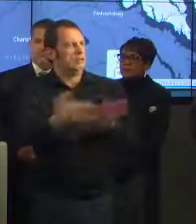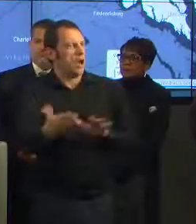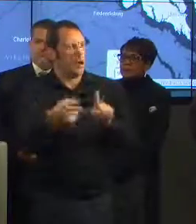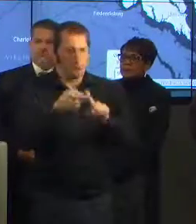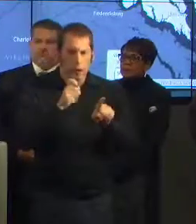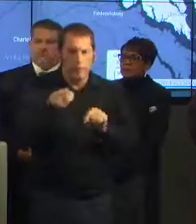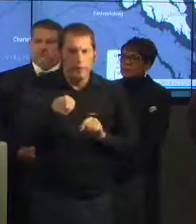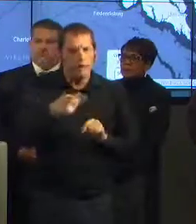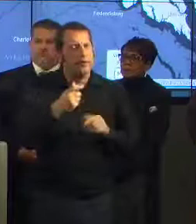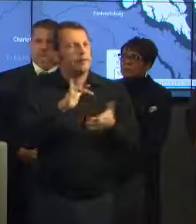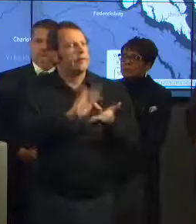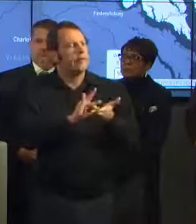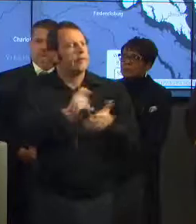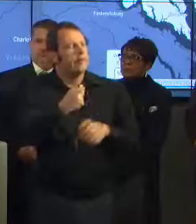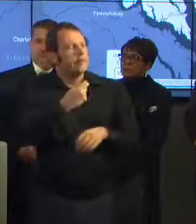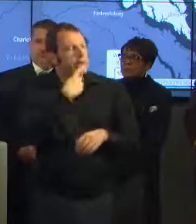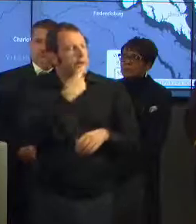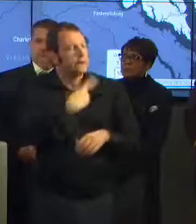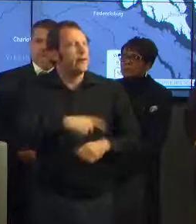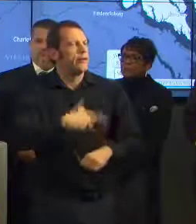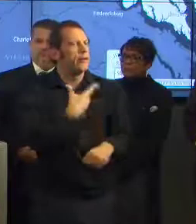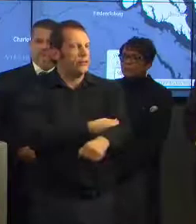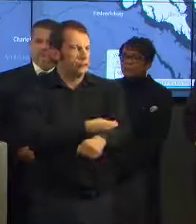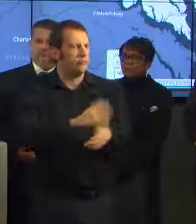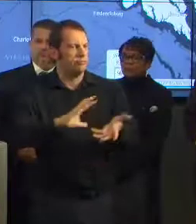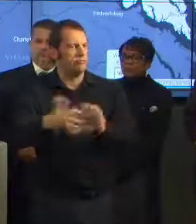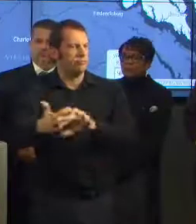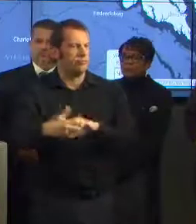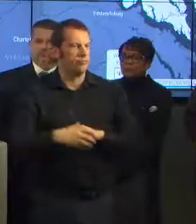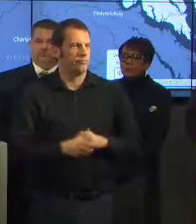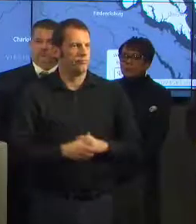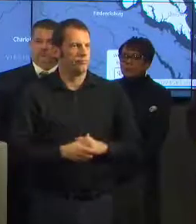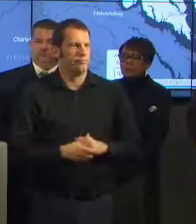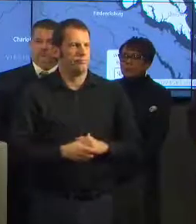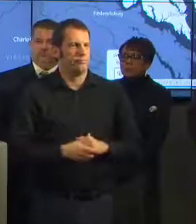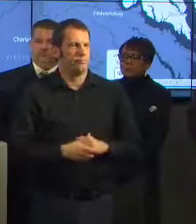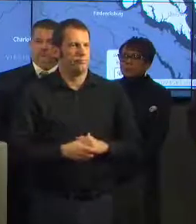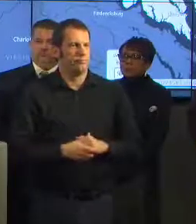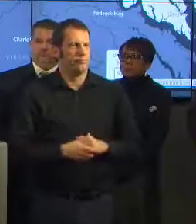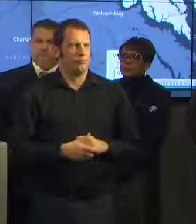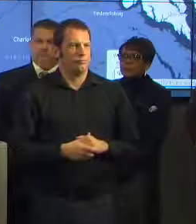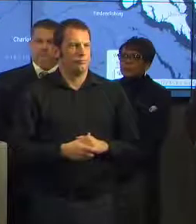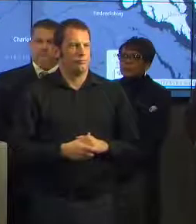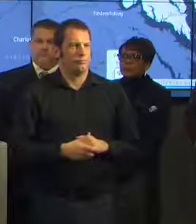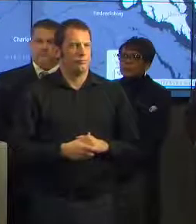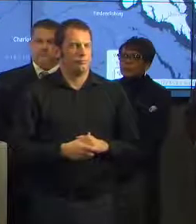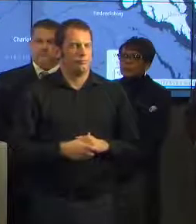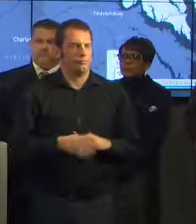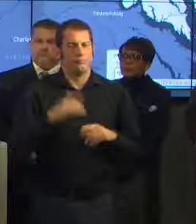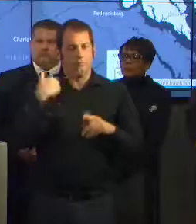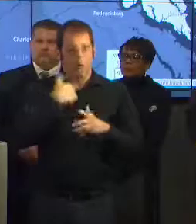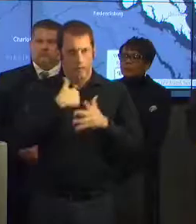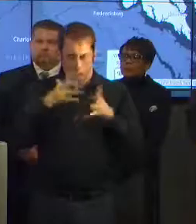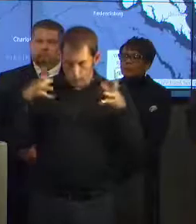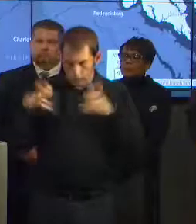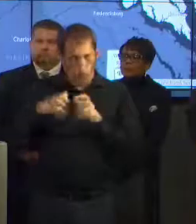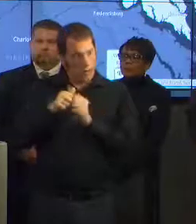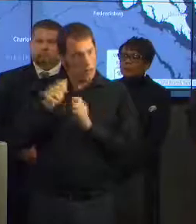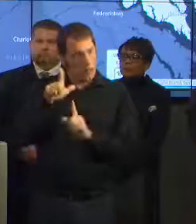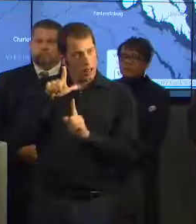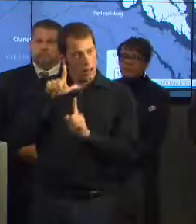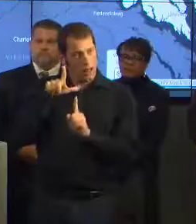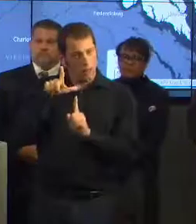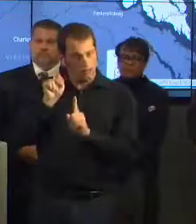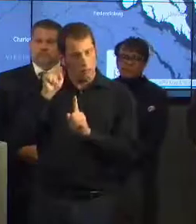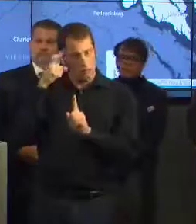the governor's leadership, and specifically the work of the lieutenant governor, in his opioid task force, great work has been accomplished, operating